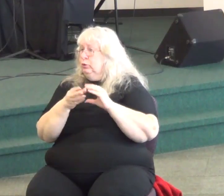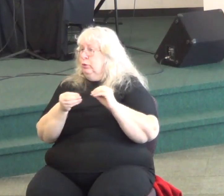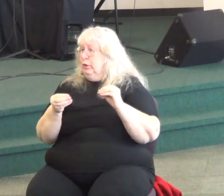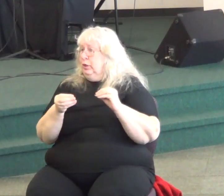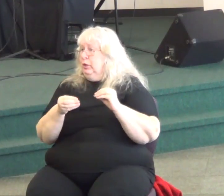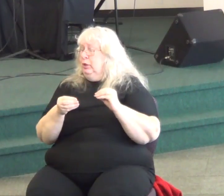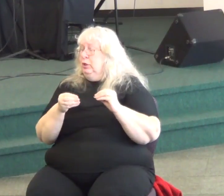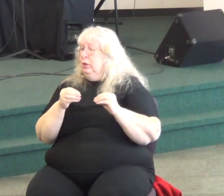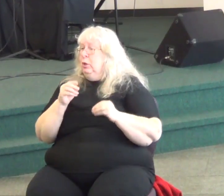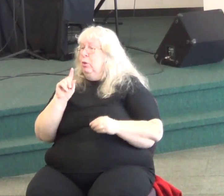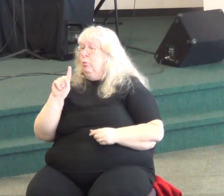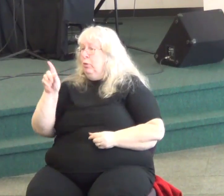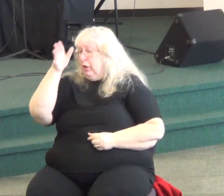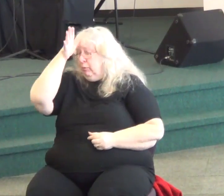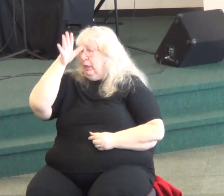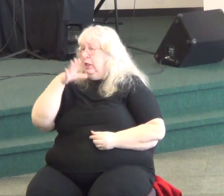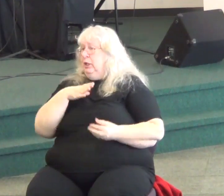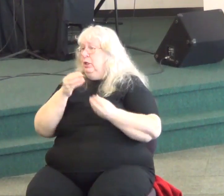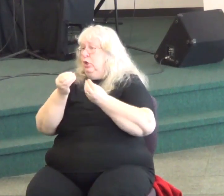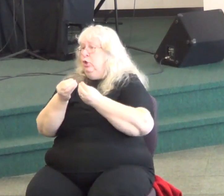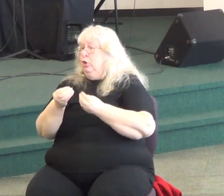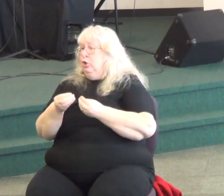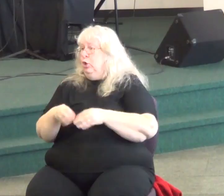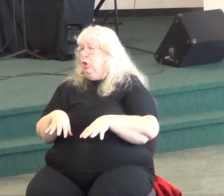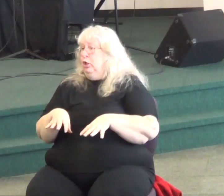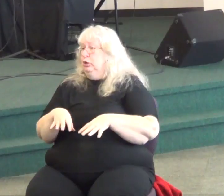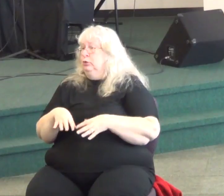who lost both his parents when he was just 20 years old.